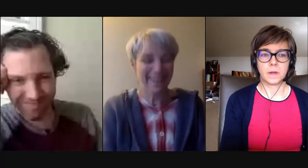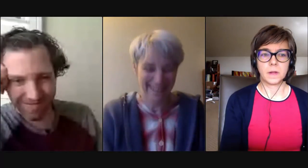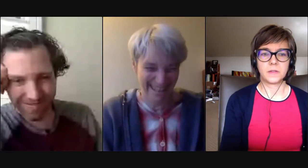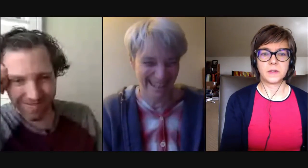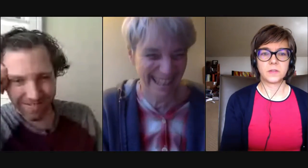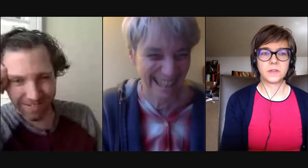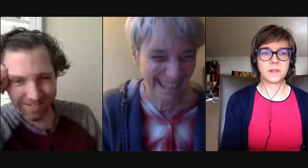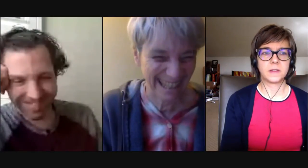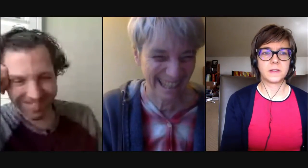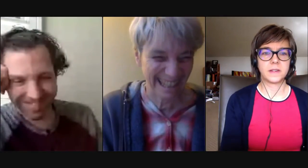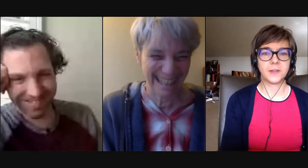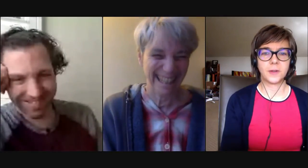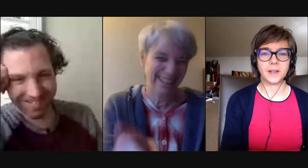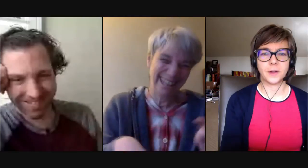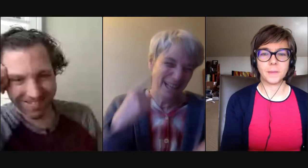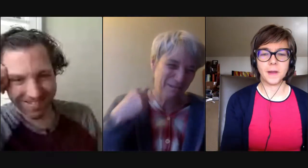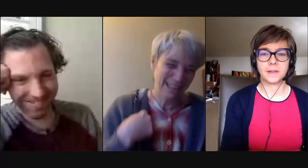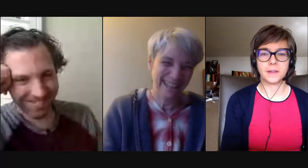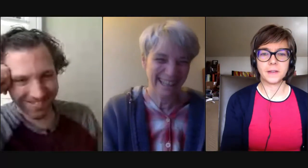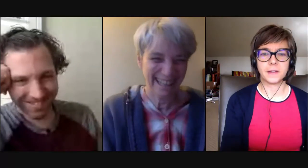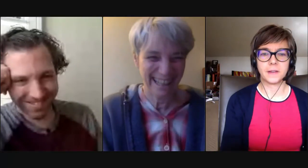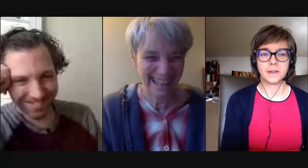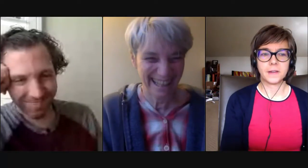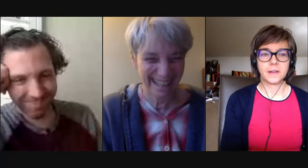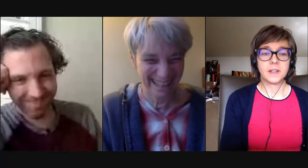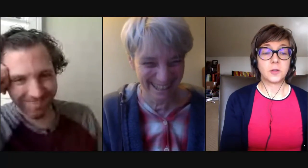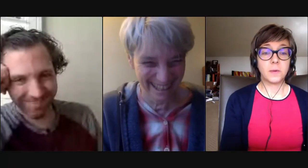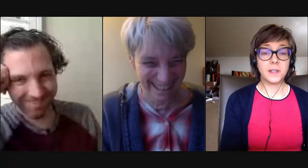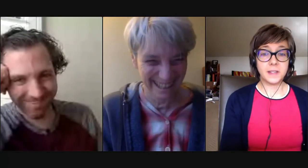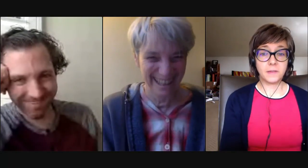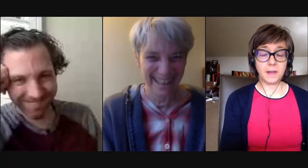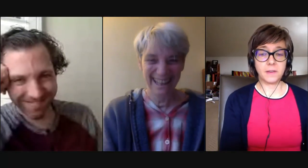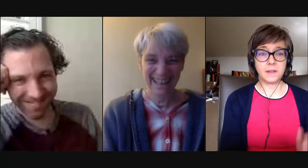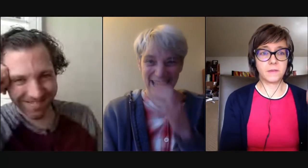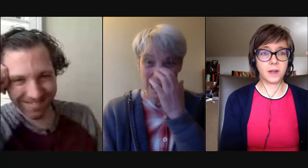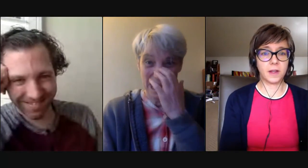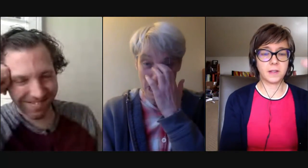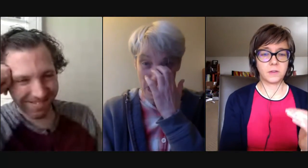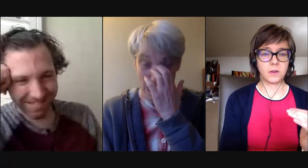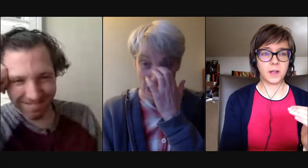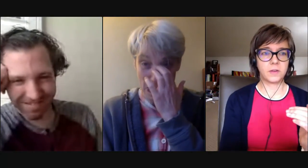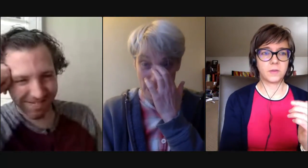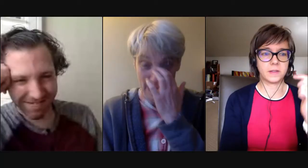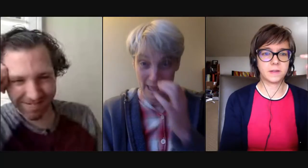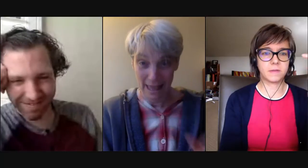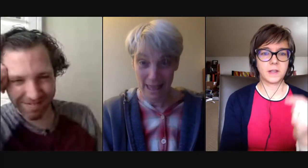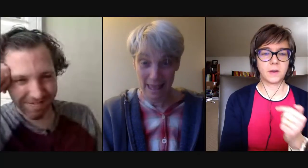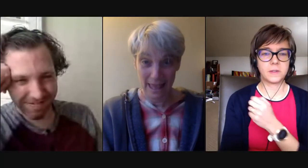It's interesting that it didn't take you guys automatically. So can we see if Kevin can learn how to do that to see if he can go into the